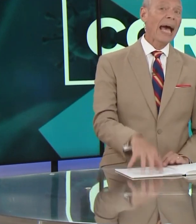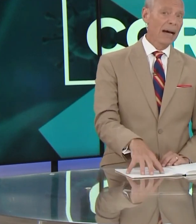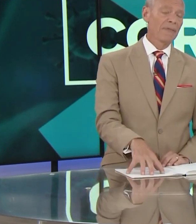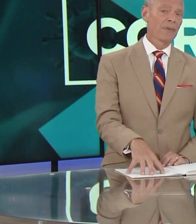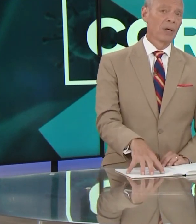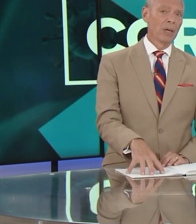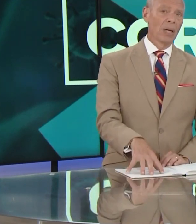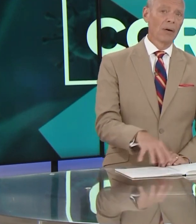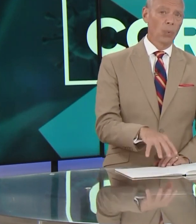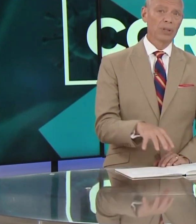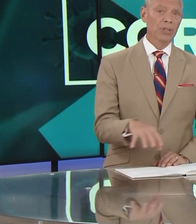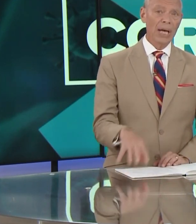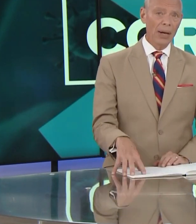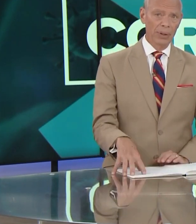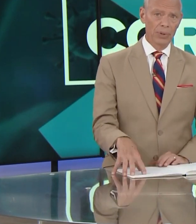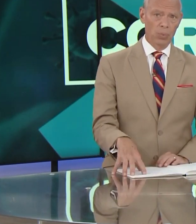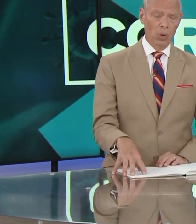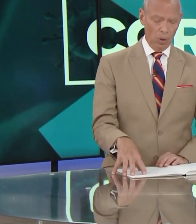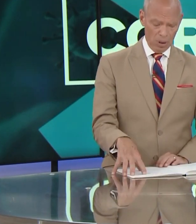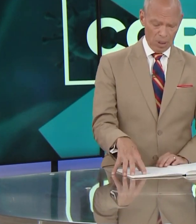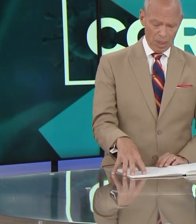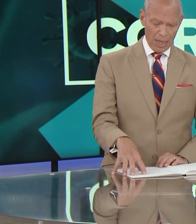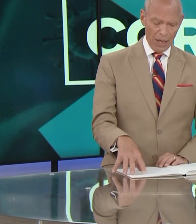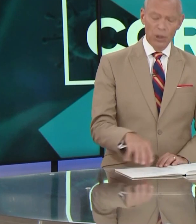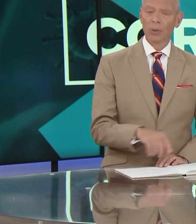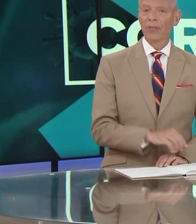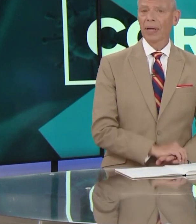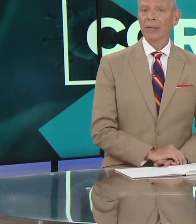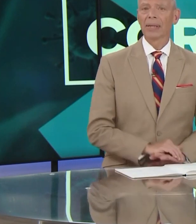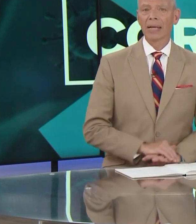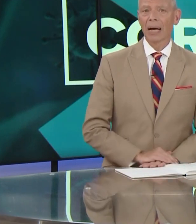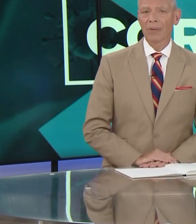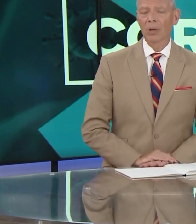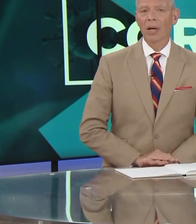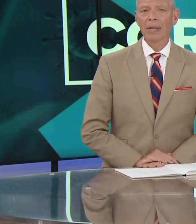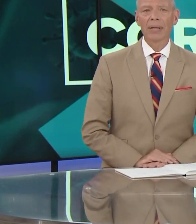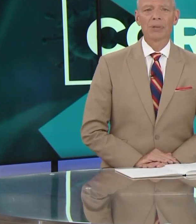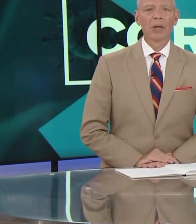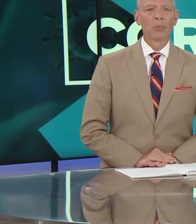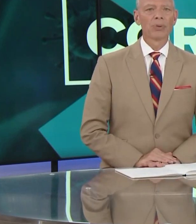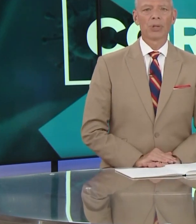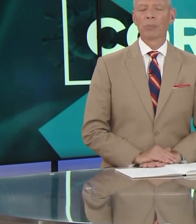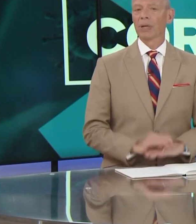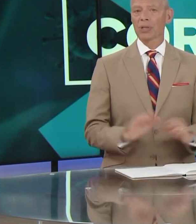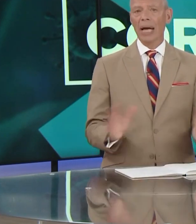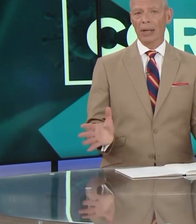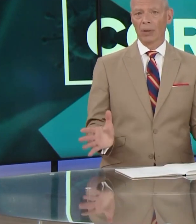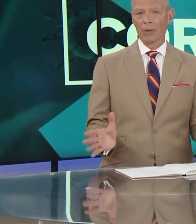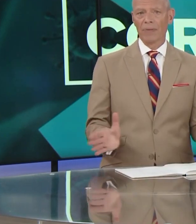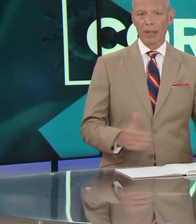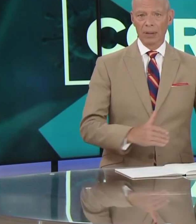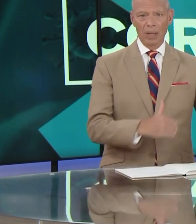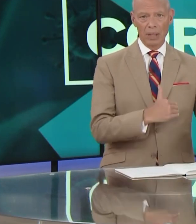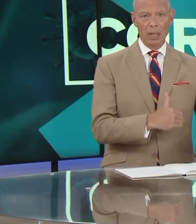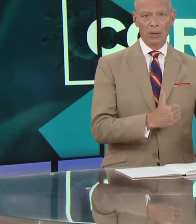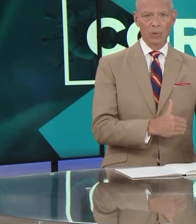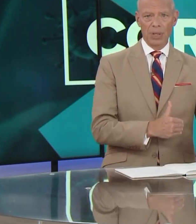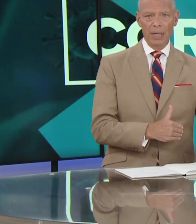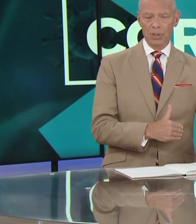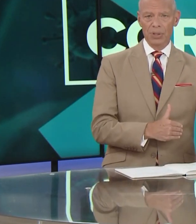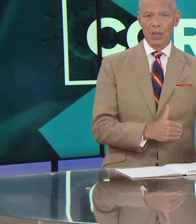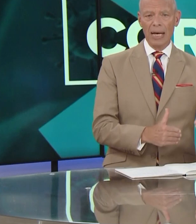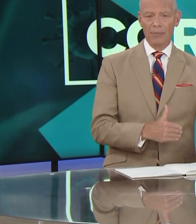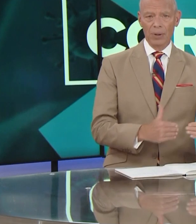that's half of what Saturdays were. And you would think that the governor and Nate Smith would just be ecstatic over the fact that they cut